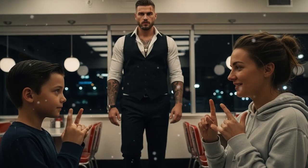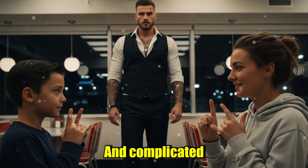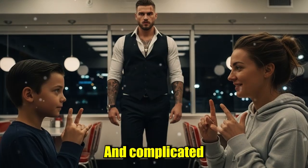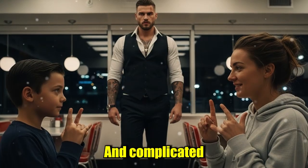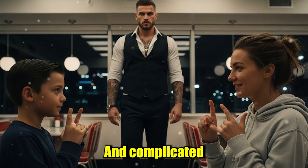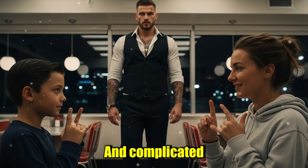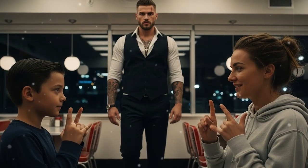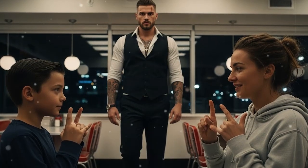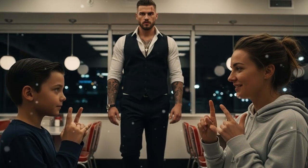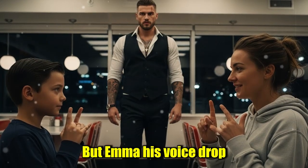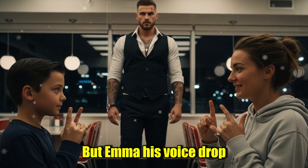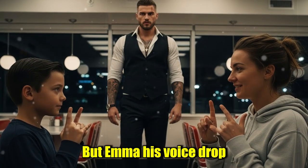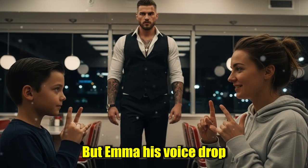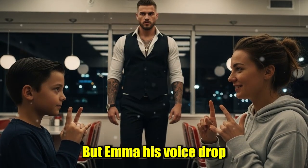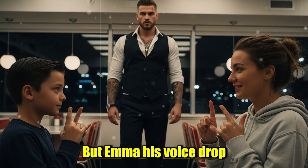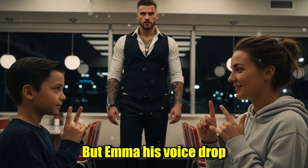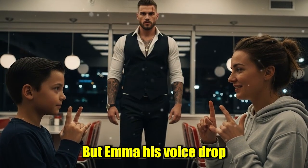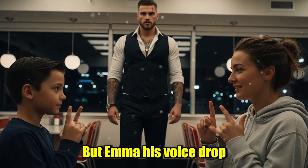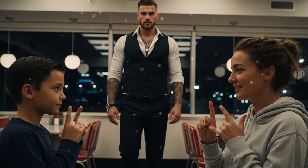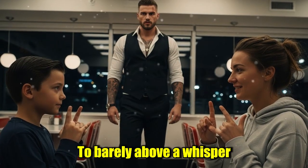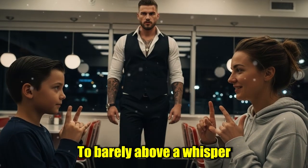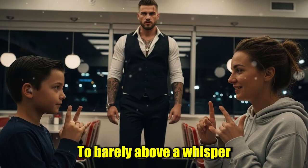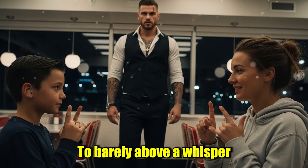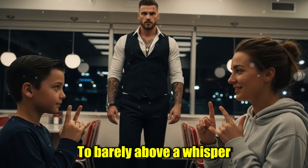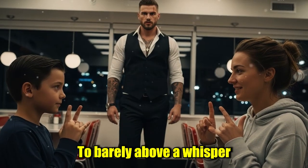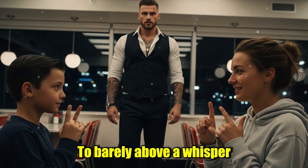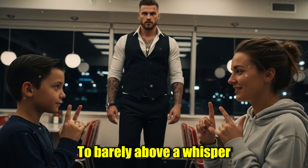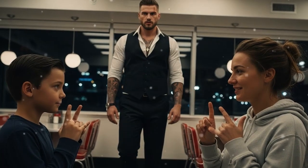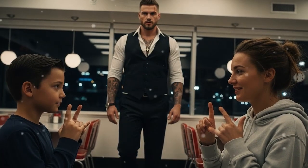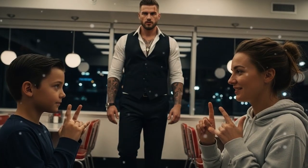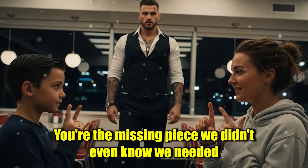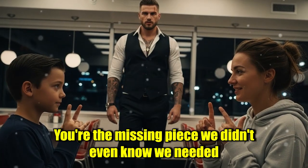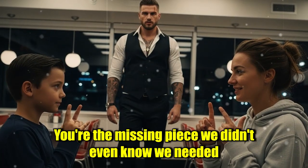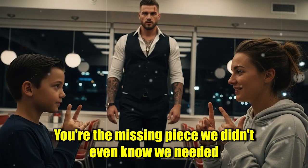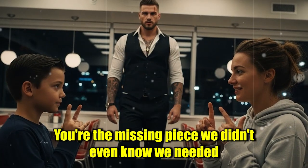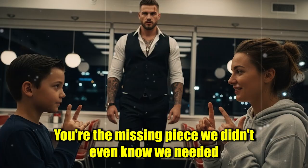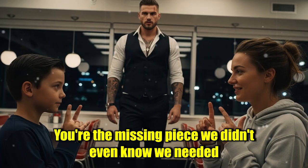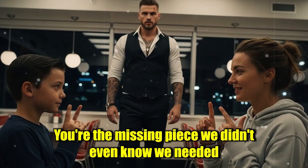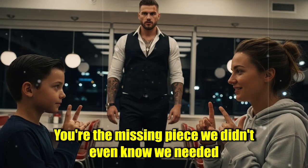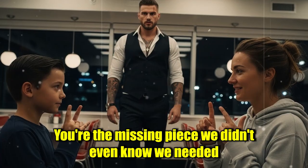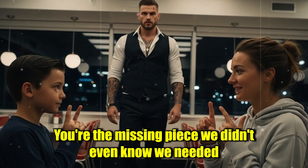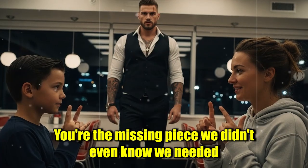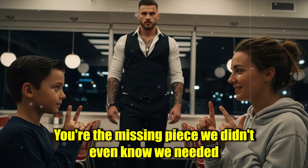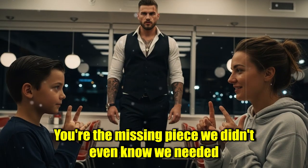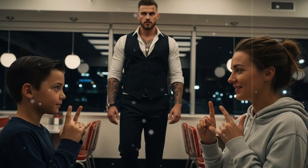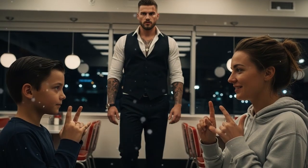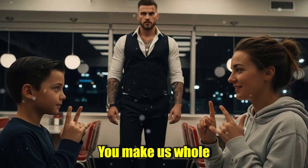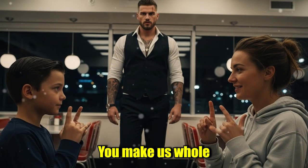and complicated. But Emma, his voice dropped to barely above a whisper. You're the missing piece we didn't even know we needed. You make